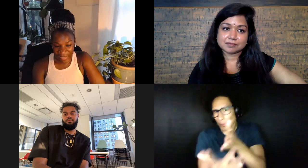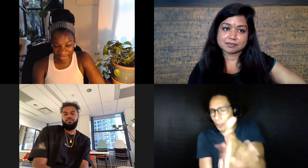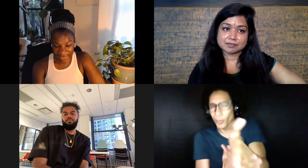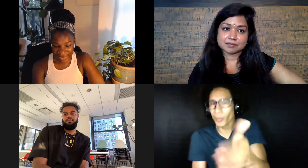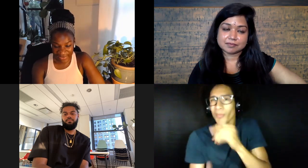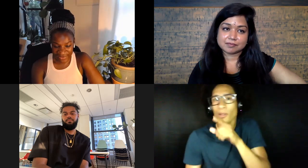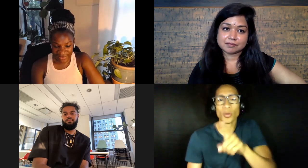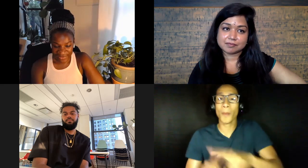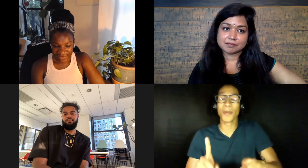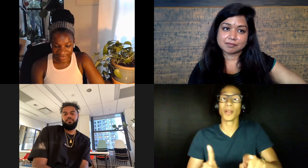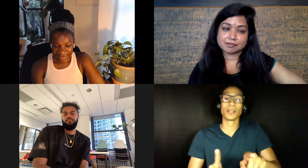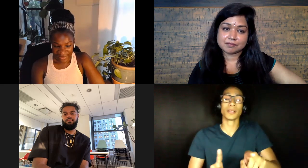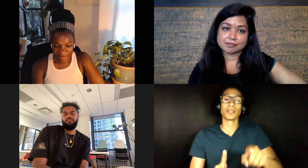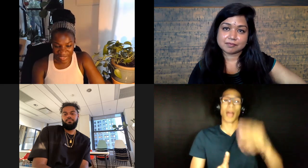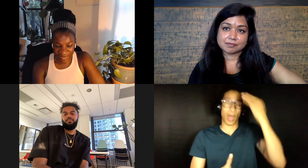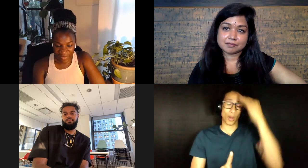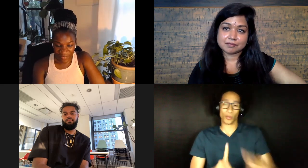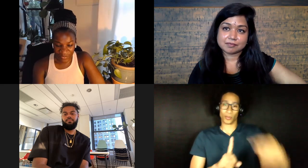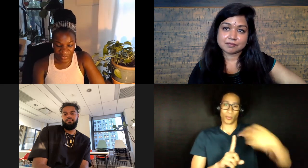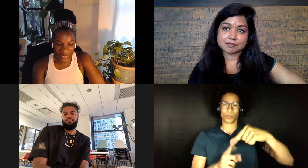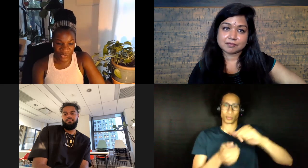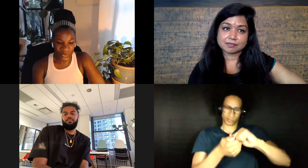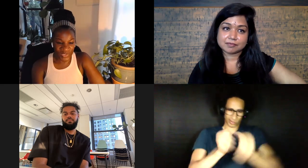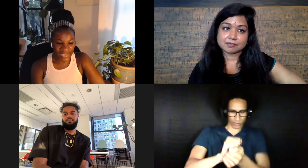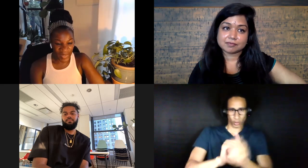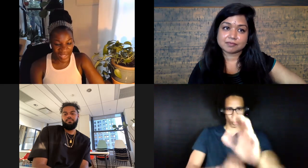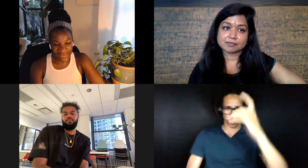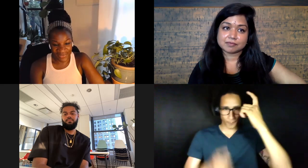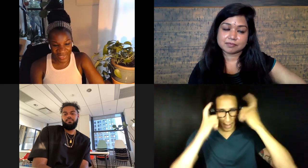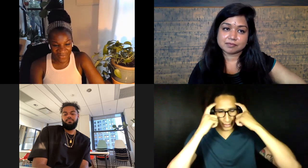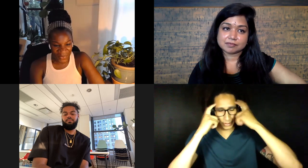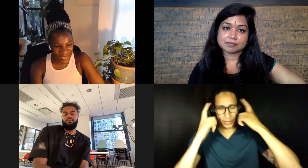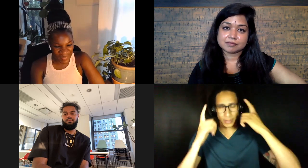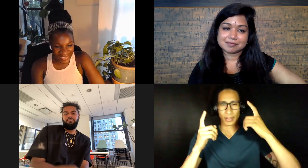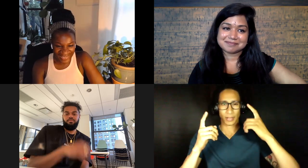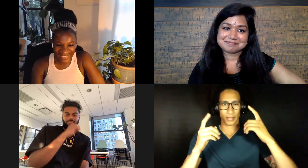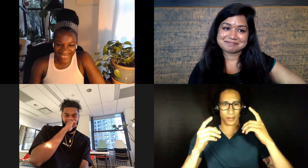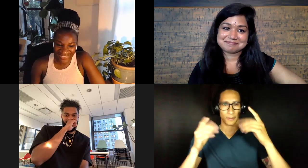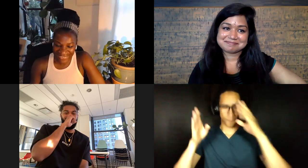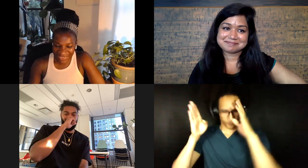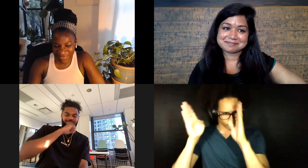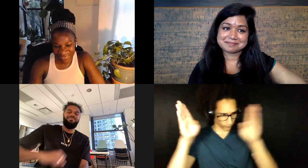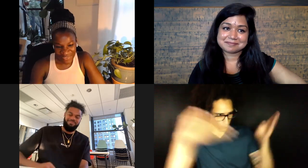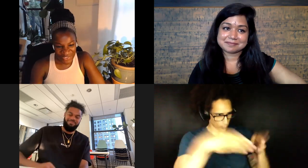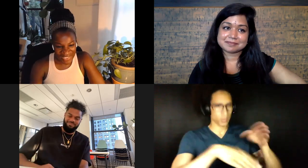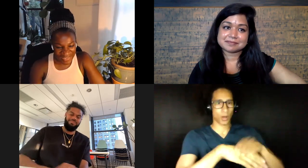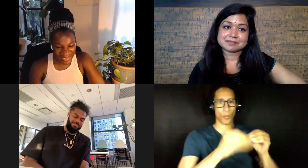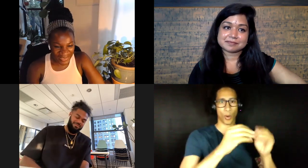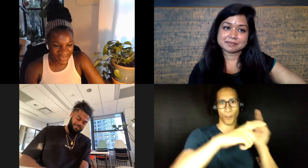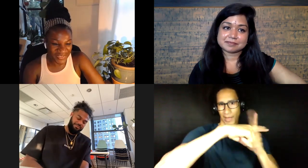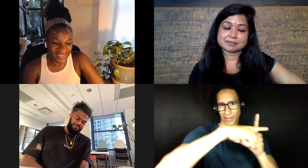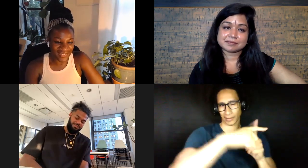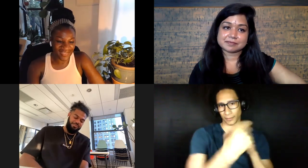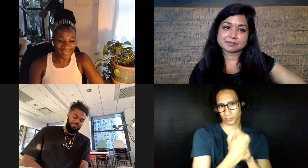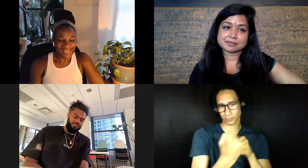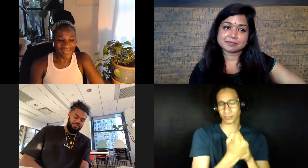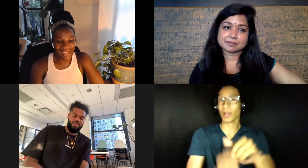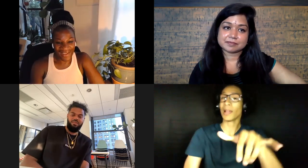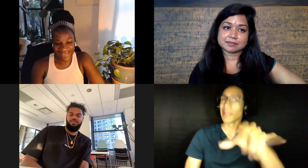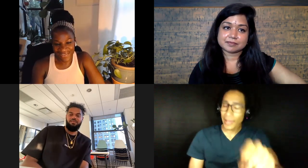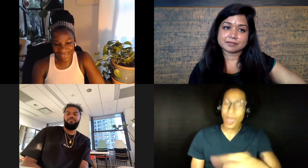it's important for me to have certain activations that go back to, giving to my